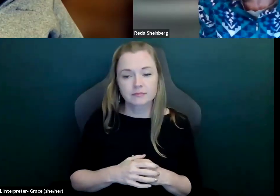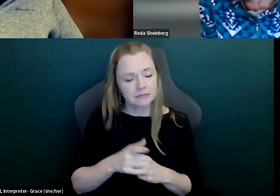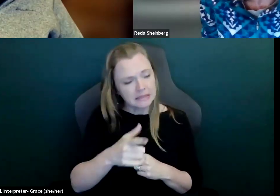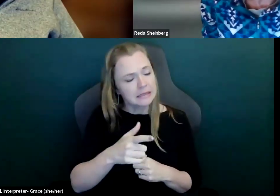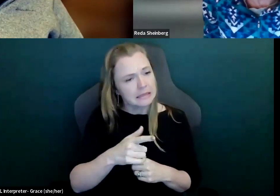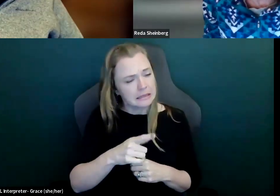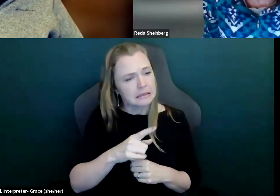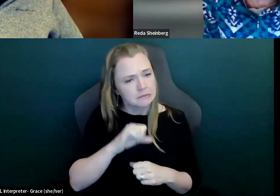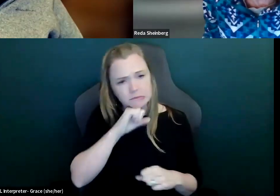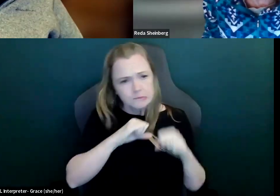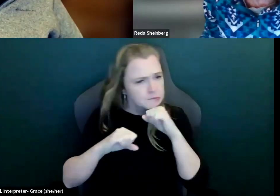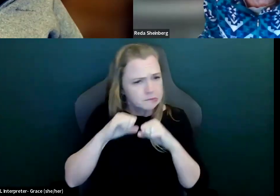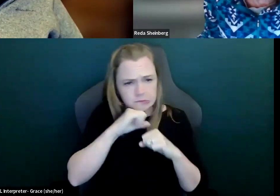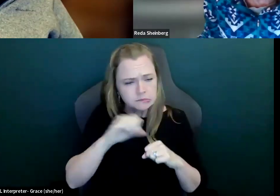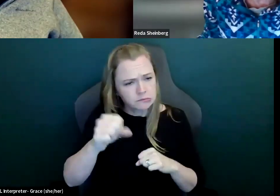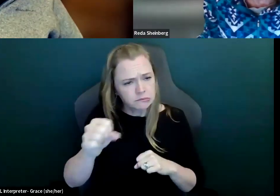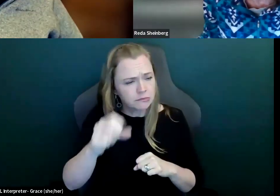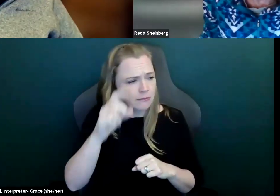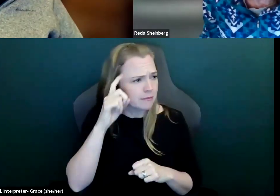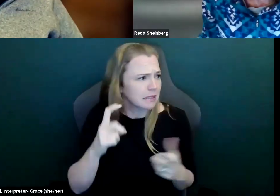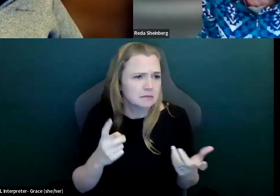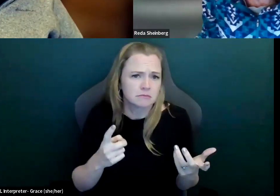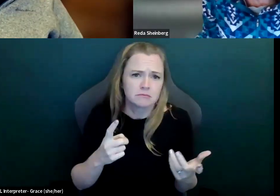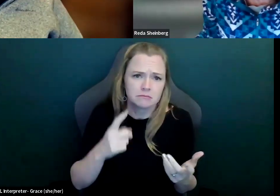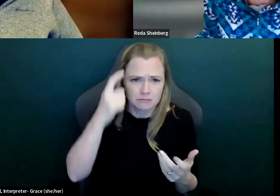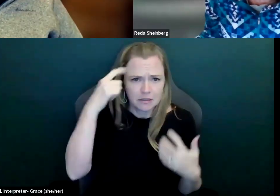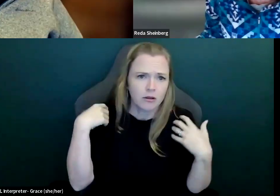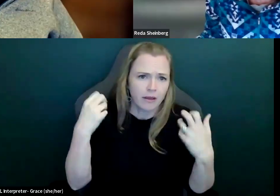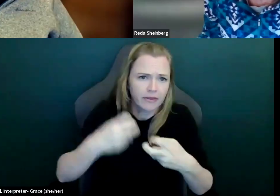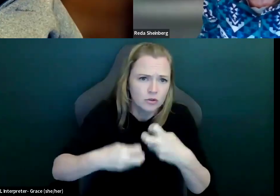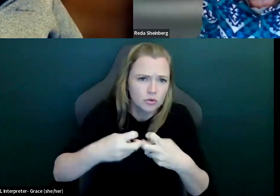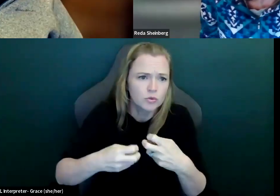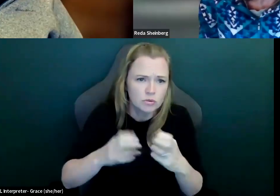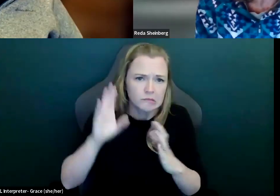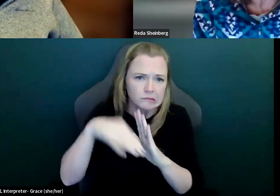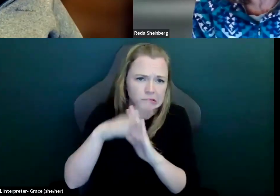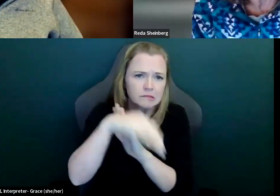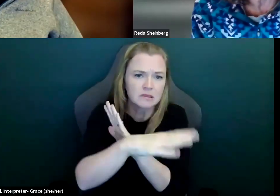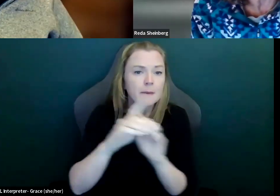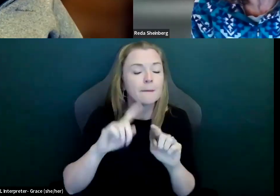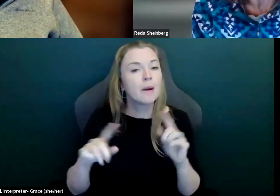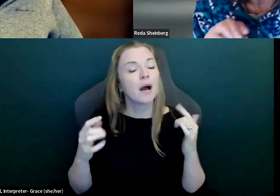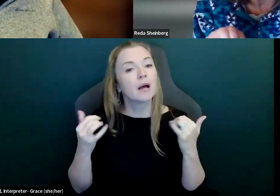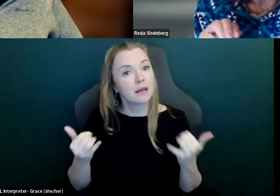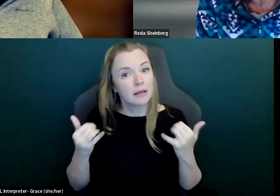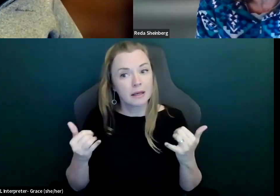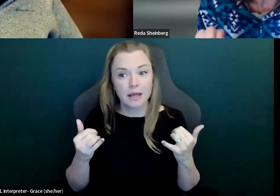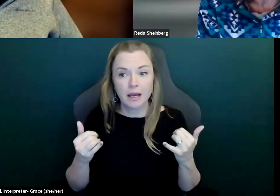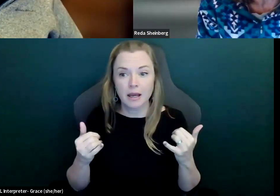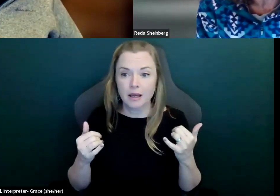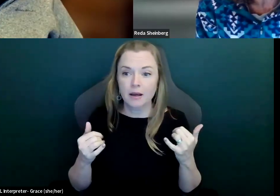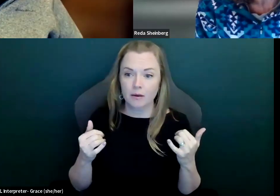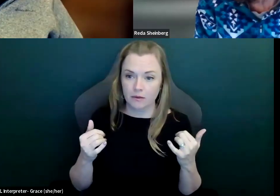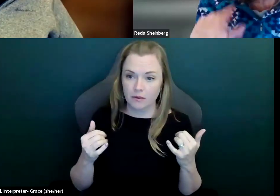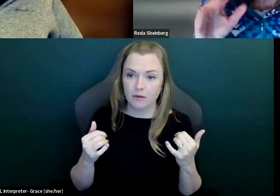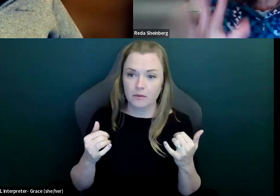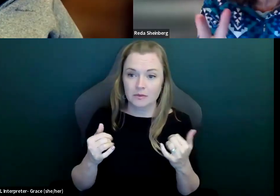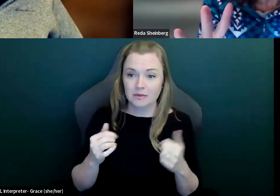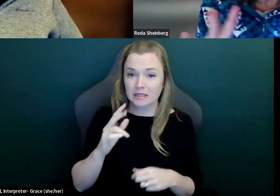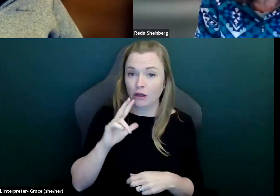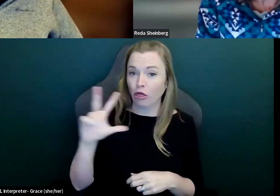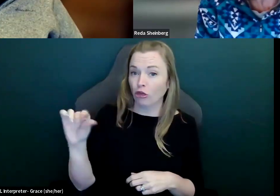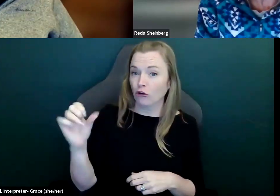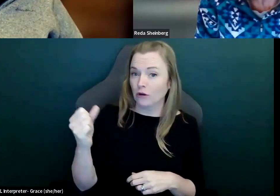time because of his mental health issues. He's had some rocky time. But it seems like now that he's gotten in his late 30s,